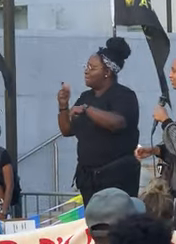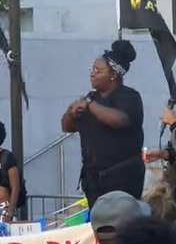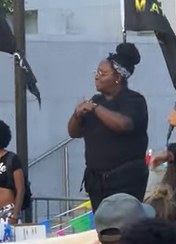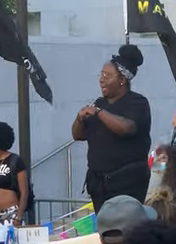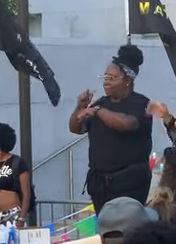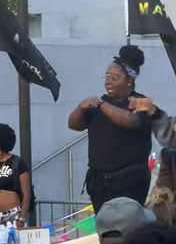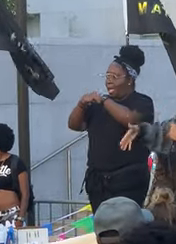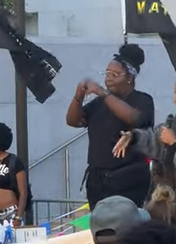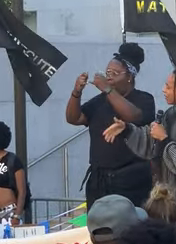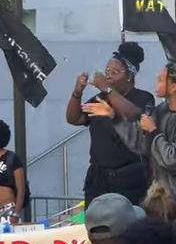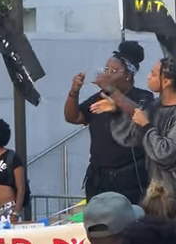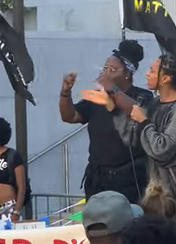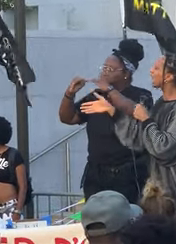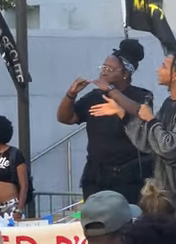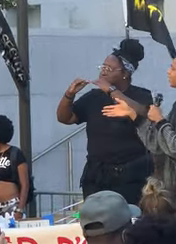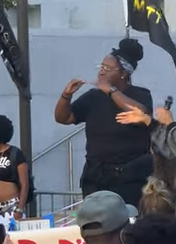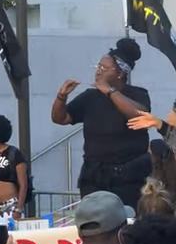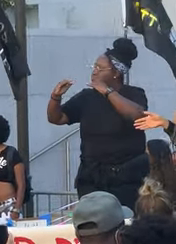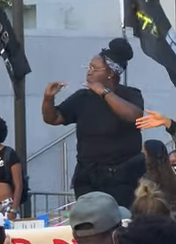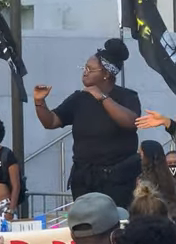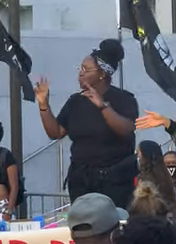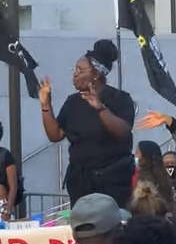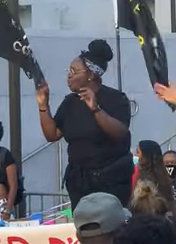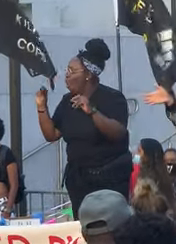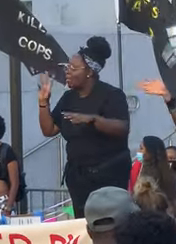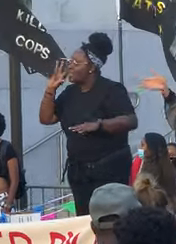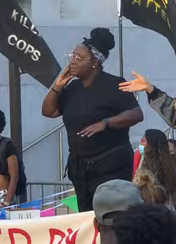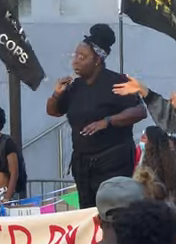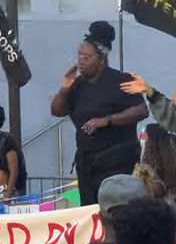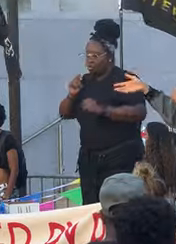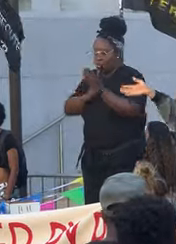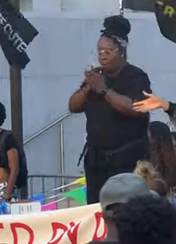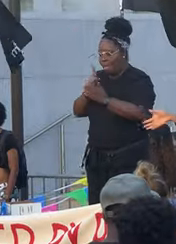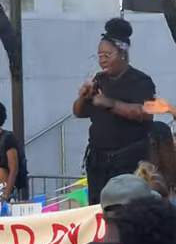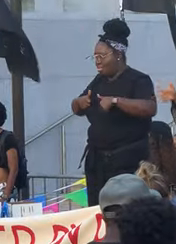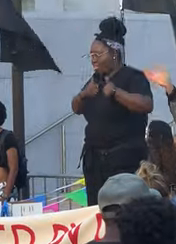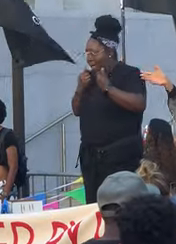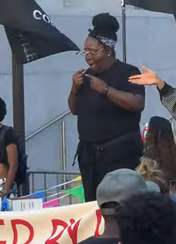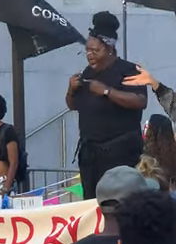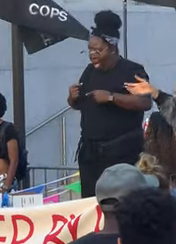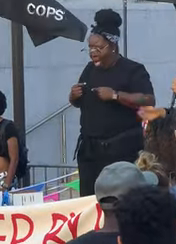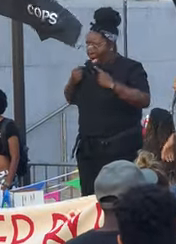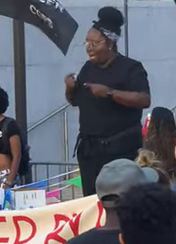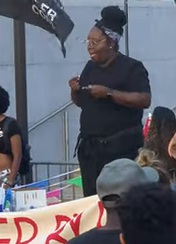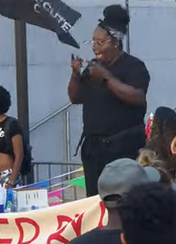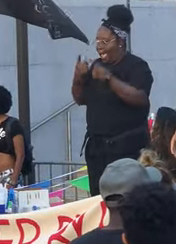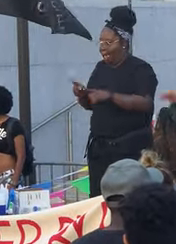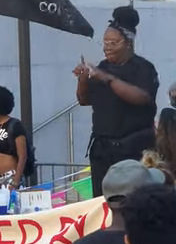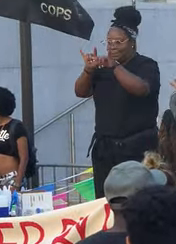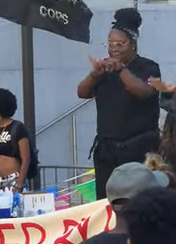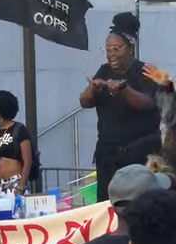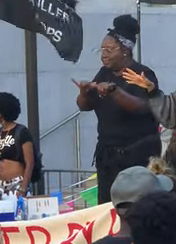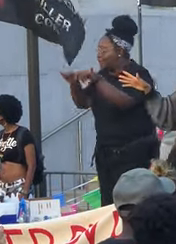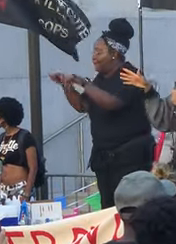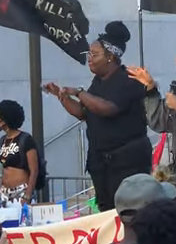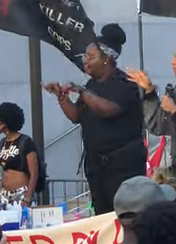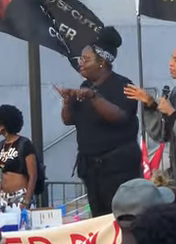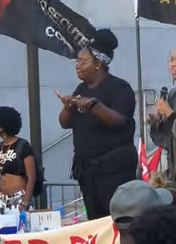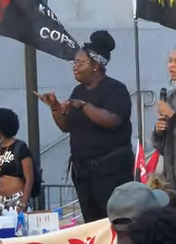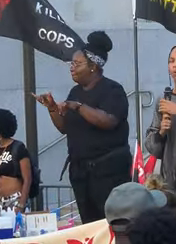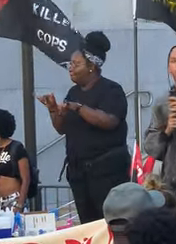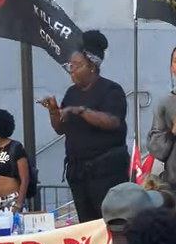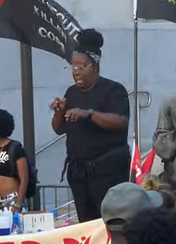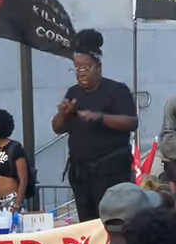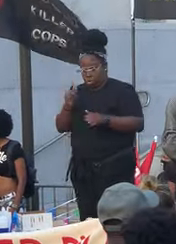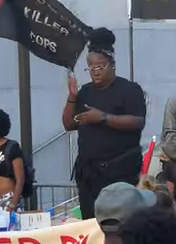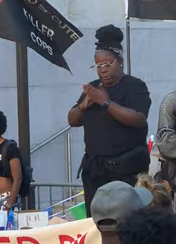linear, and the experience and realities of different struggle and suffering happens at the exact same time. There are those of us who have been